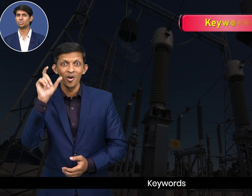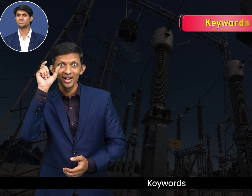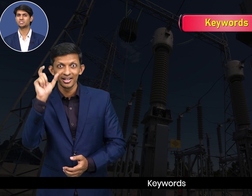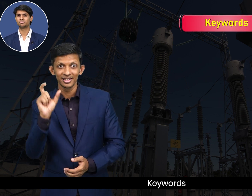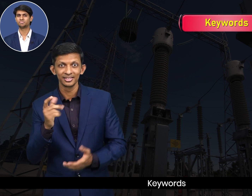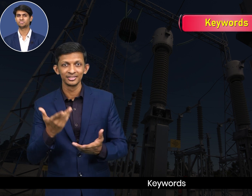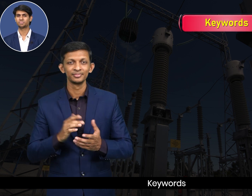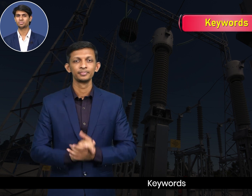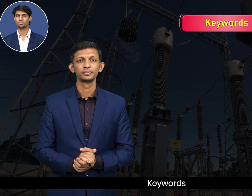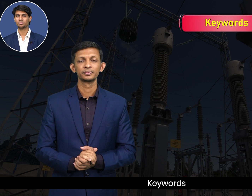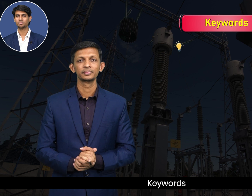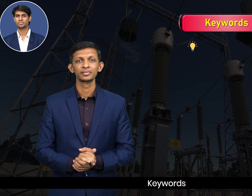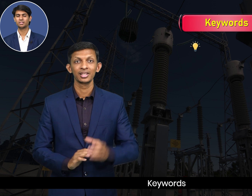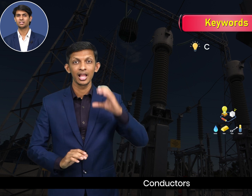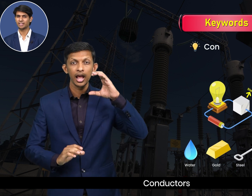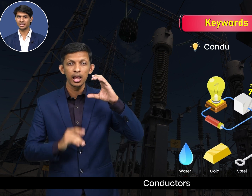keywords,